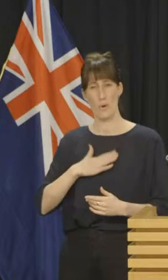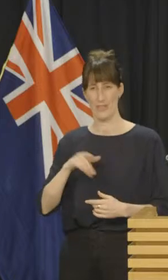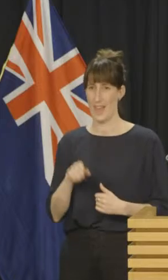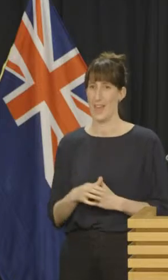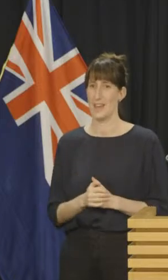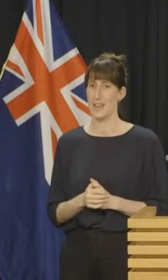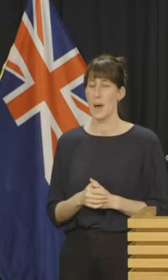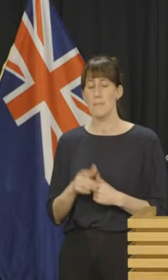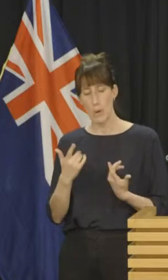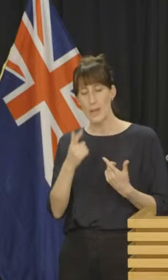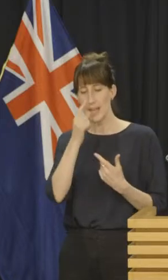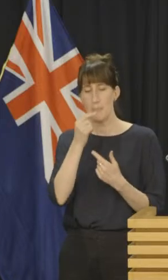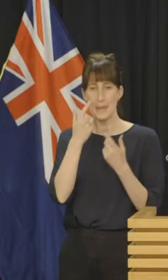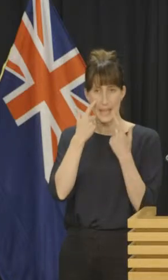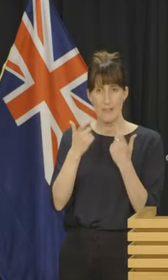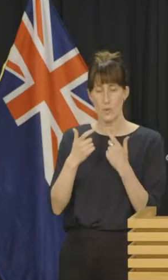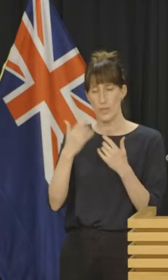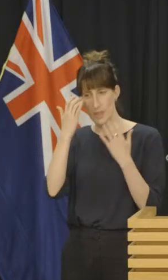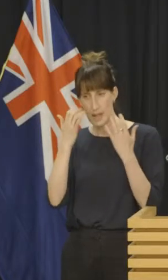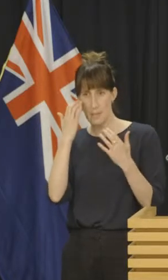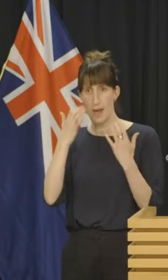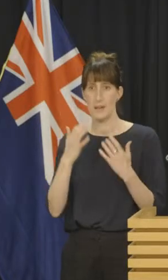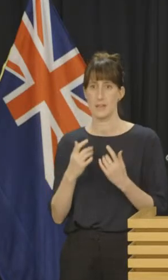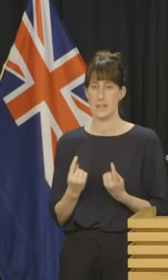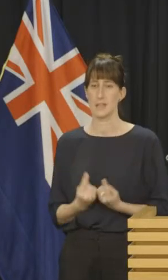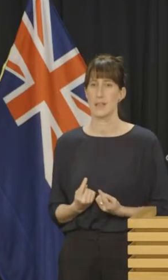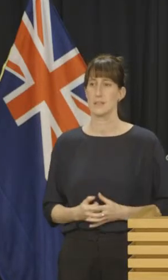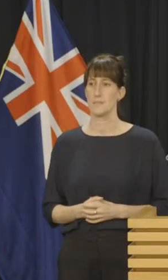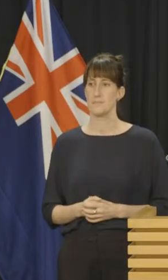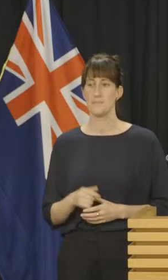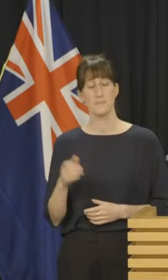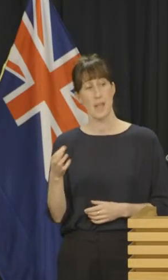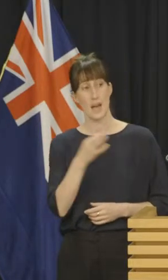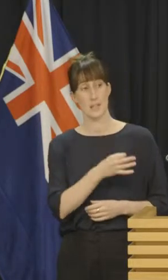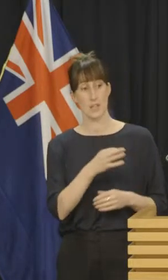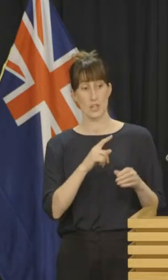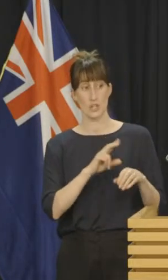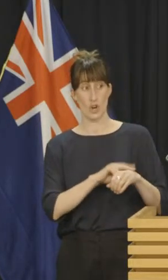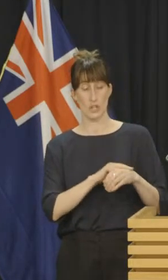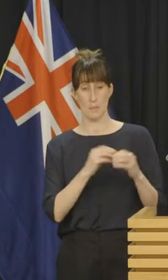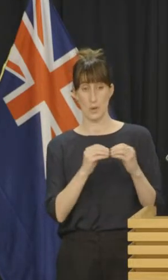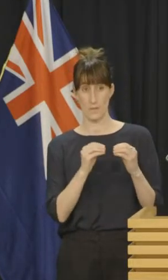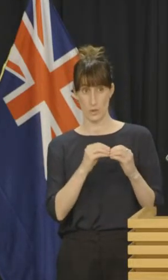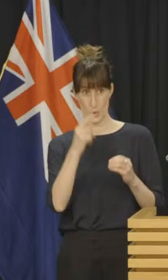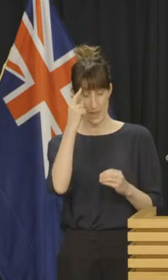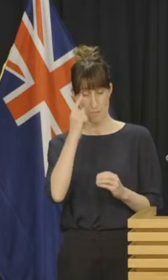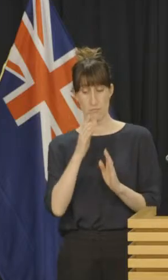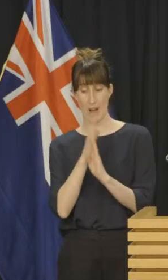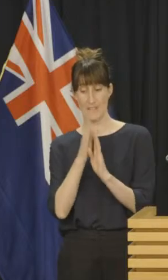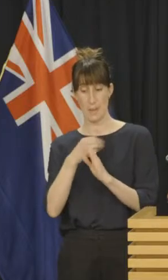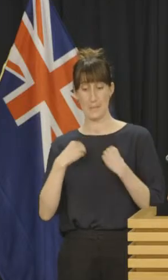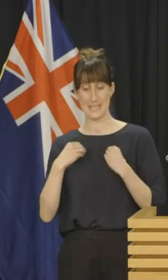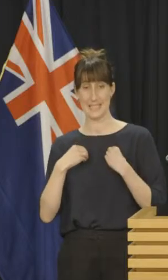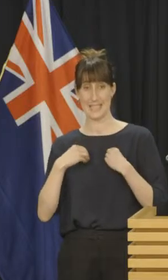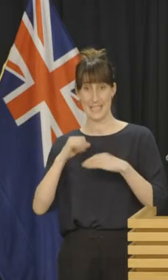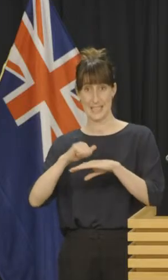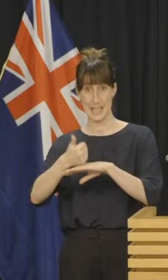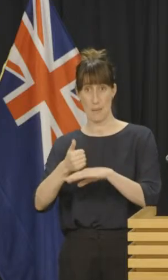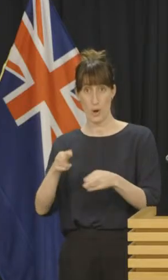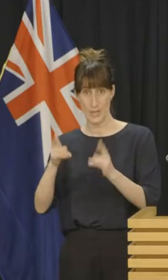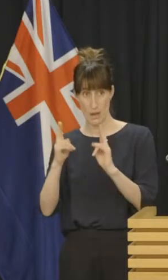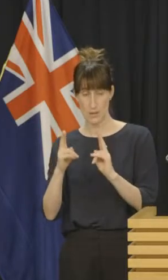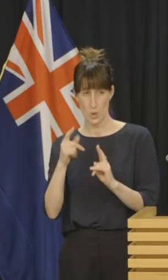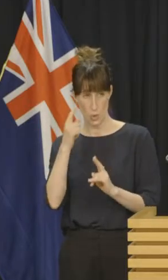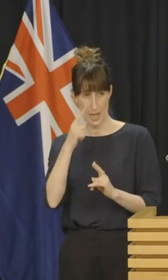our way through. Would you be worried, Dr. Bloomfield, about any increased risk there might be with a private model? Not worried per se, but just